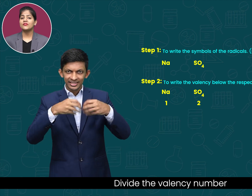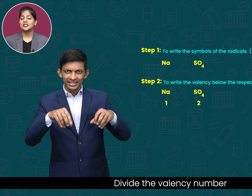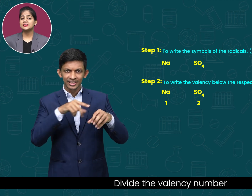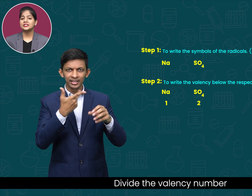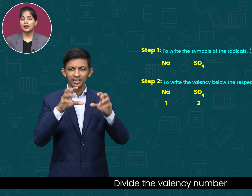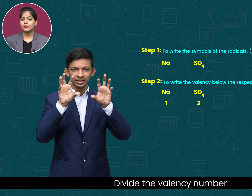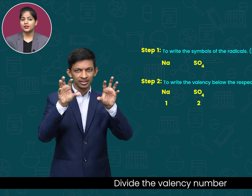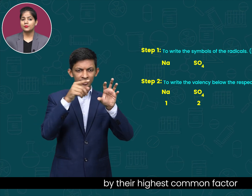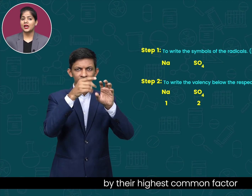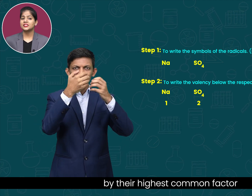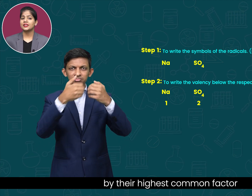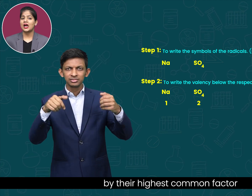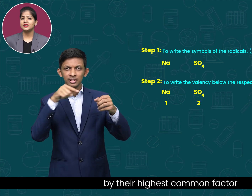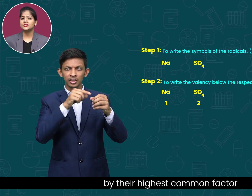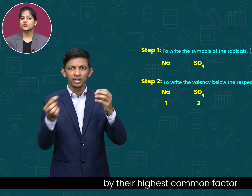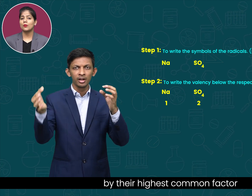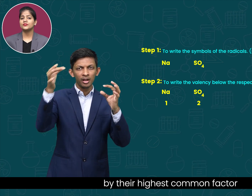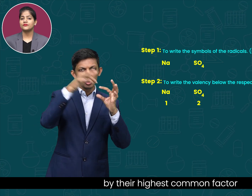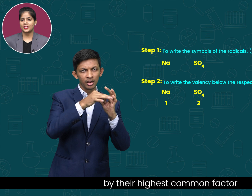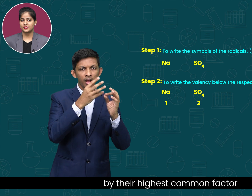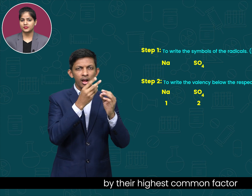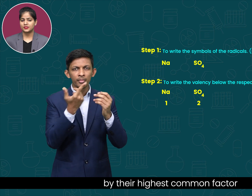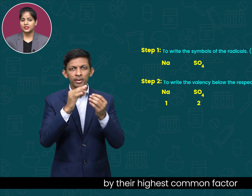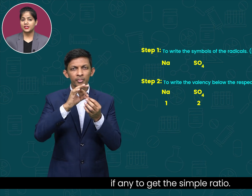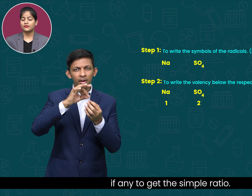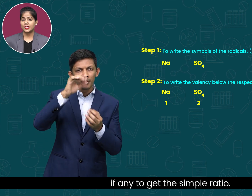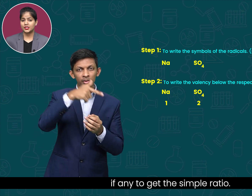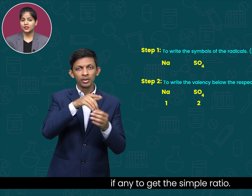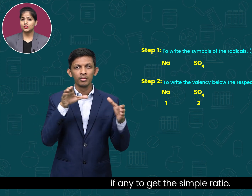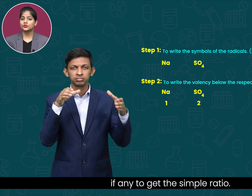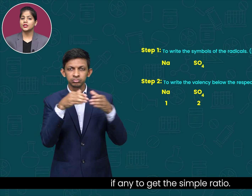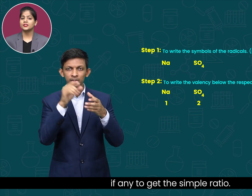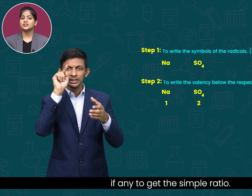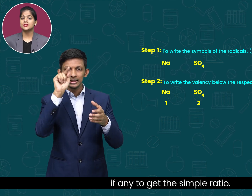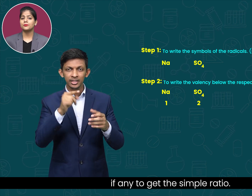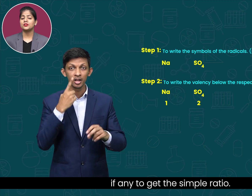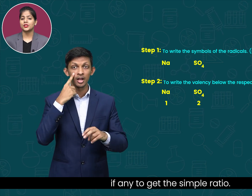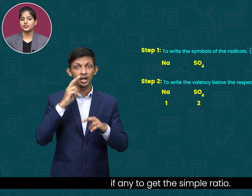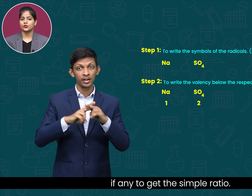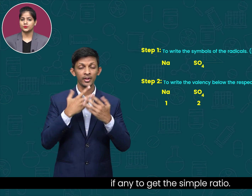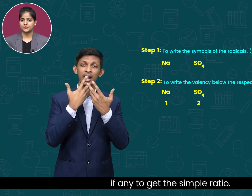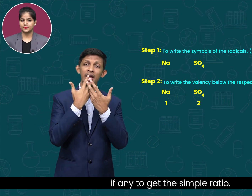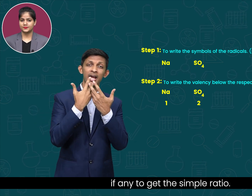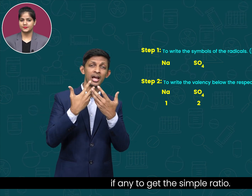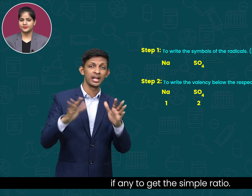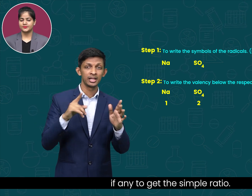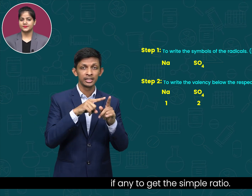Divide the valency number by their highest common factor, if any, to get the simple ratio.